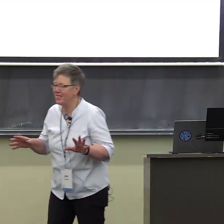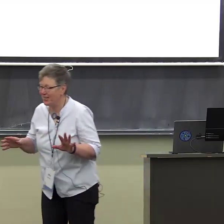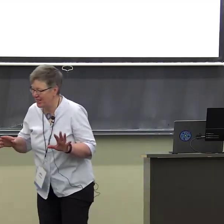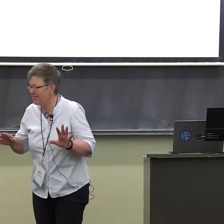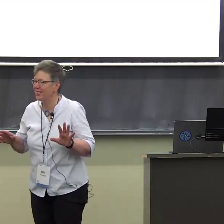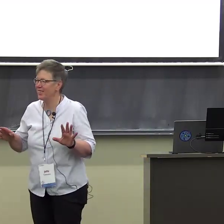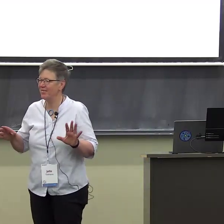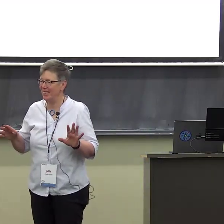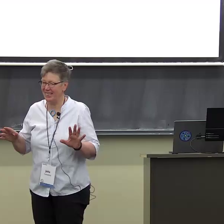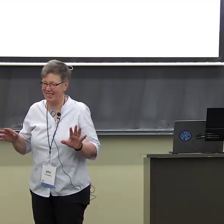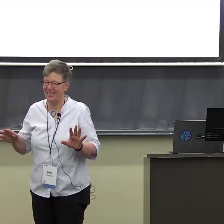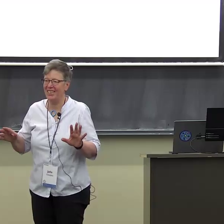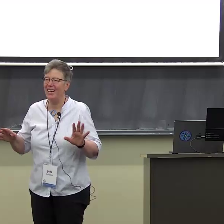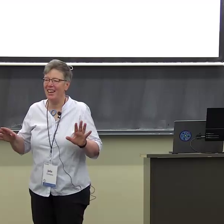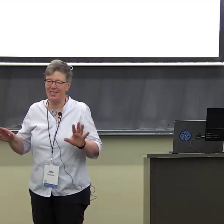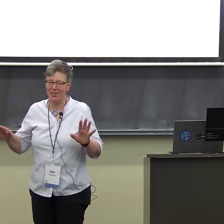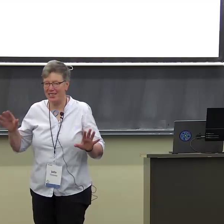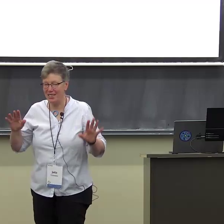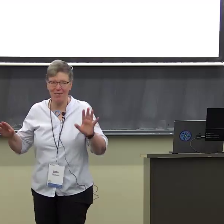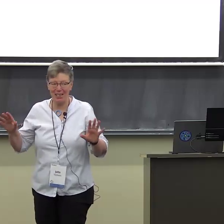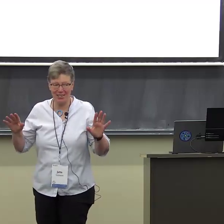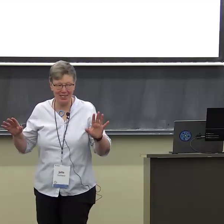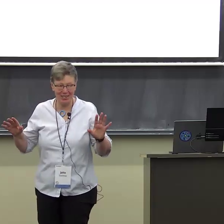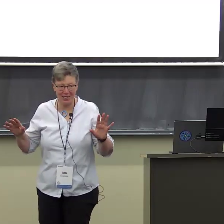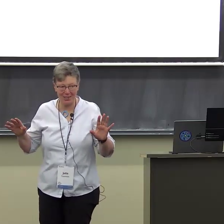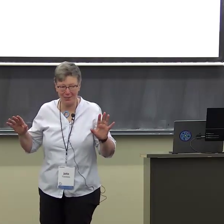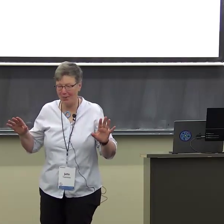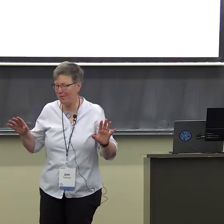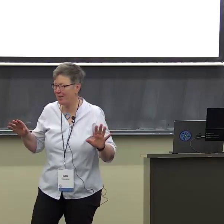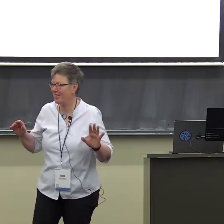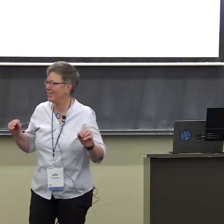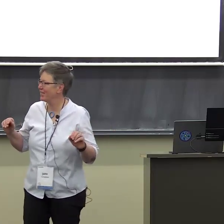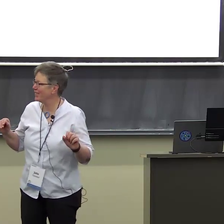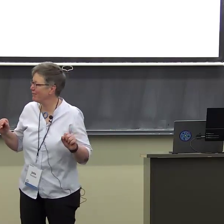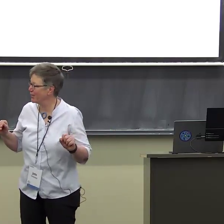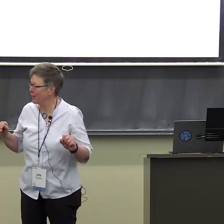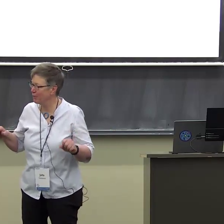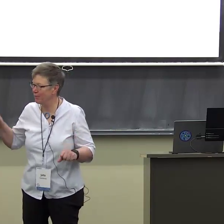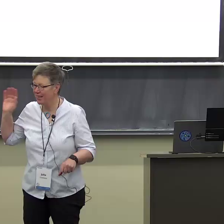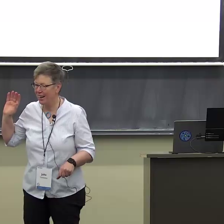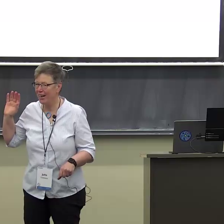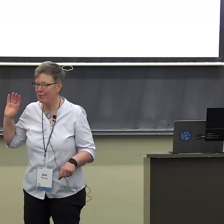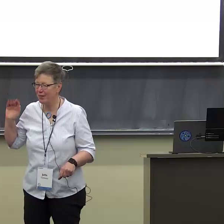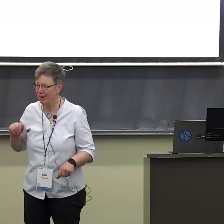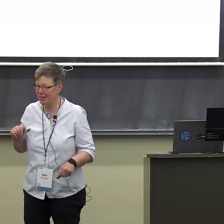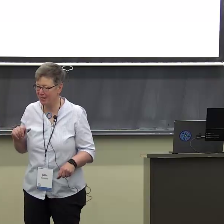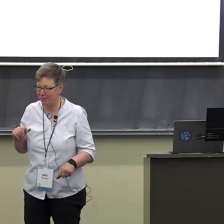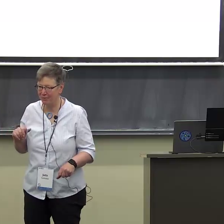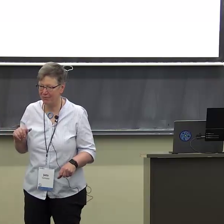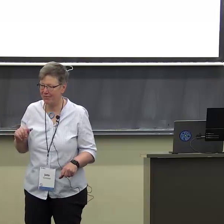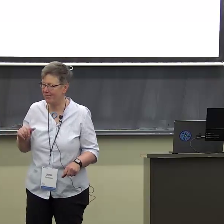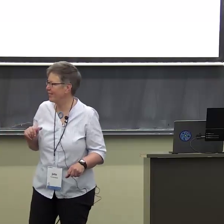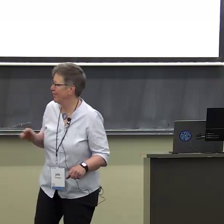Okay, I think we're going to begin. As you can imagine, there's lots of moving parts here, and because we have a hybrid